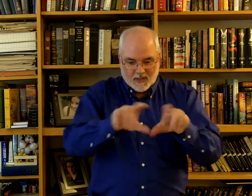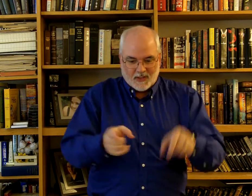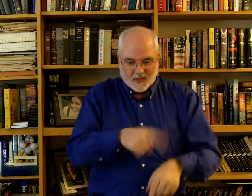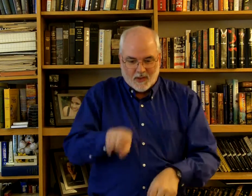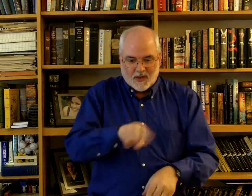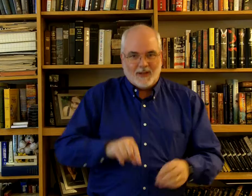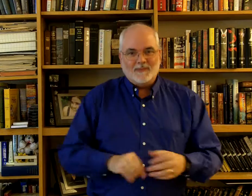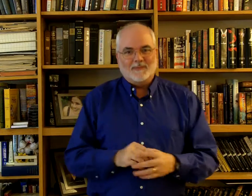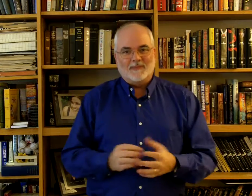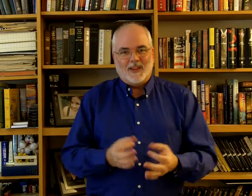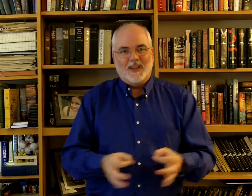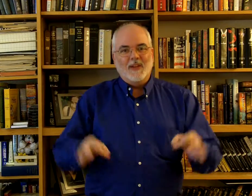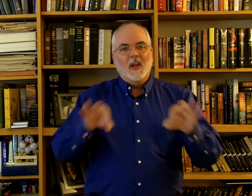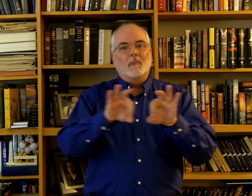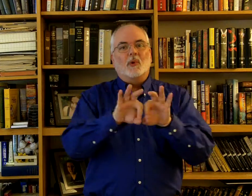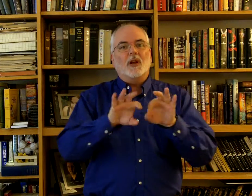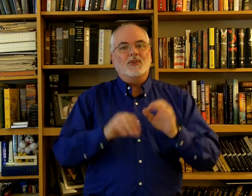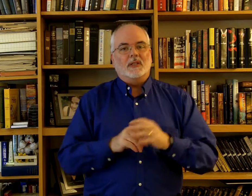the donut, okay? Precious.